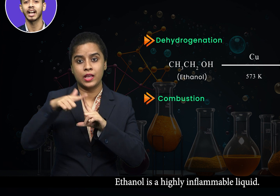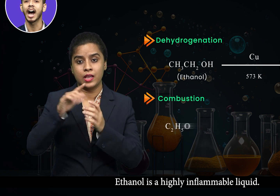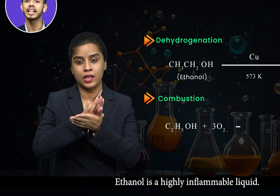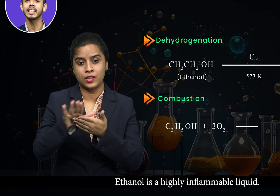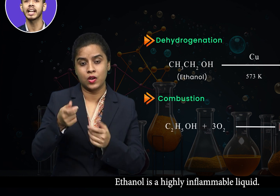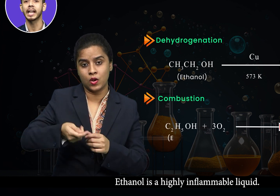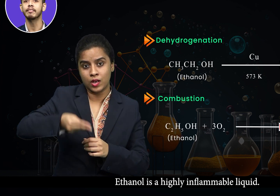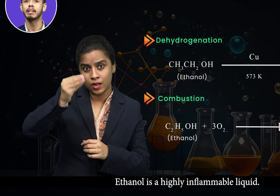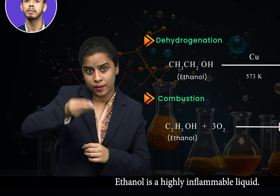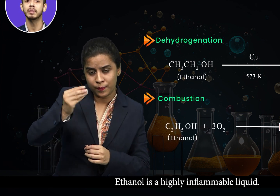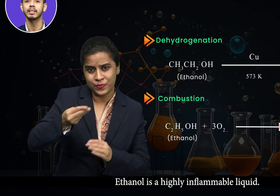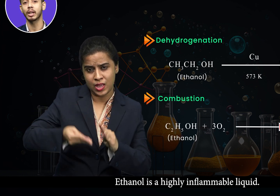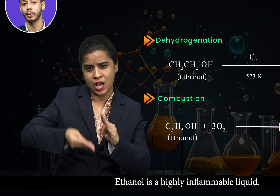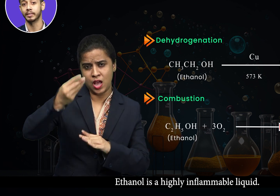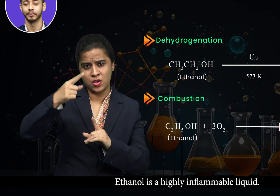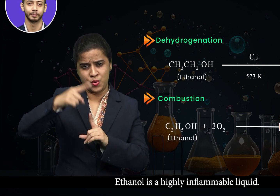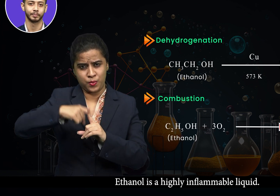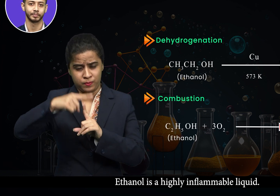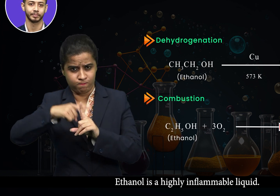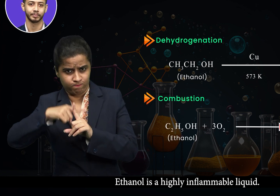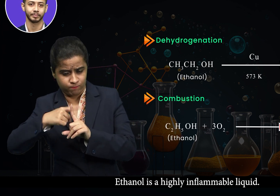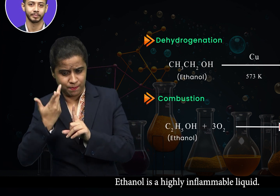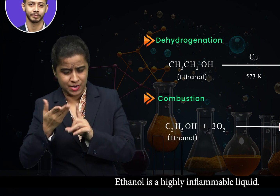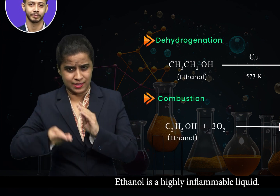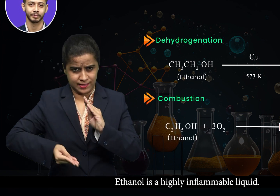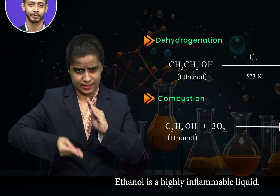Ethanol is highly inflammable liquid.